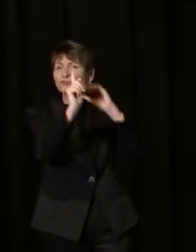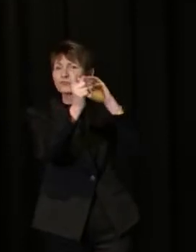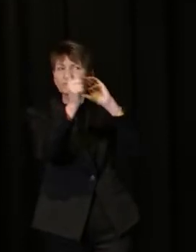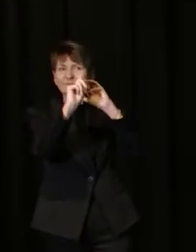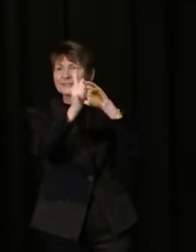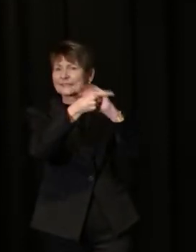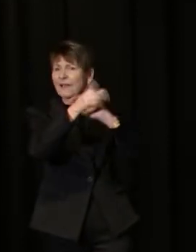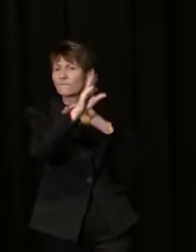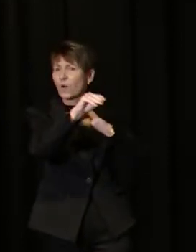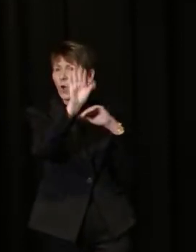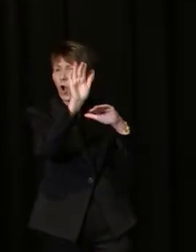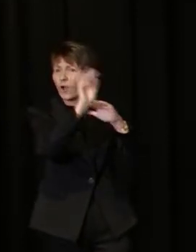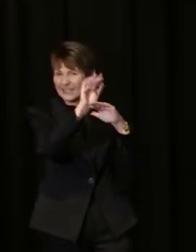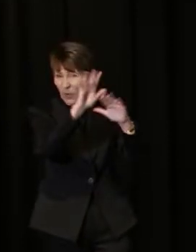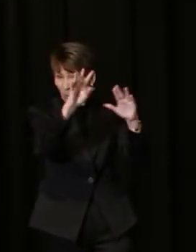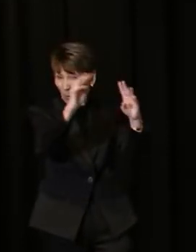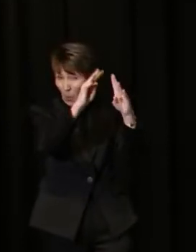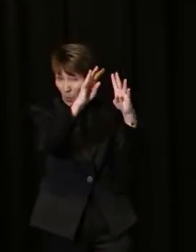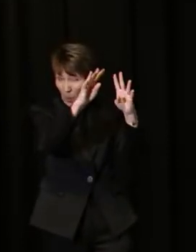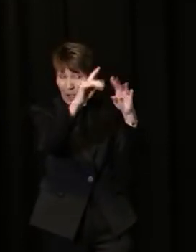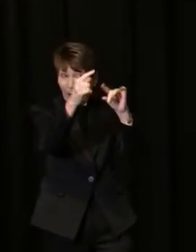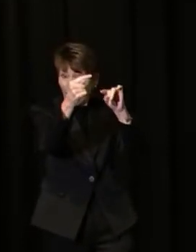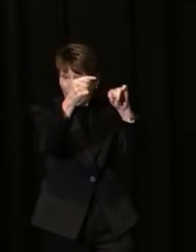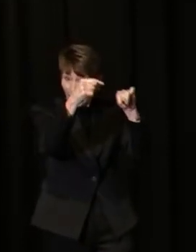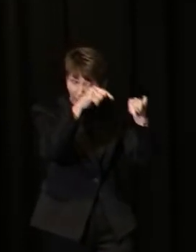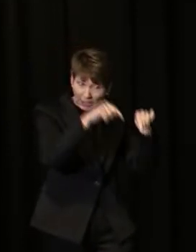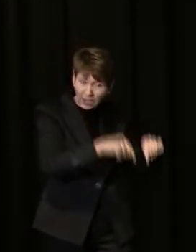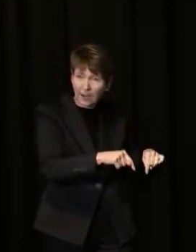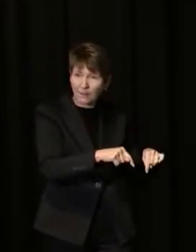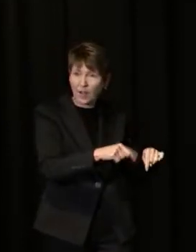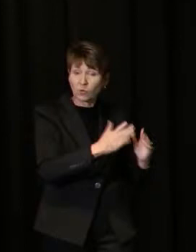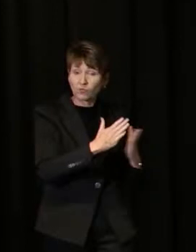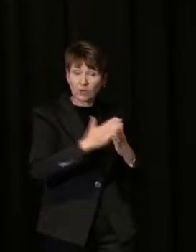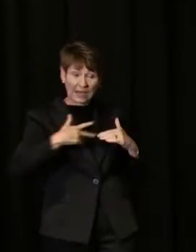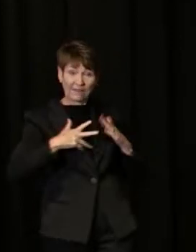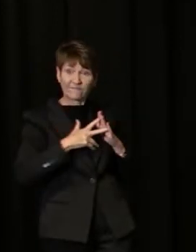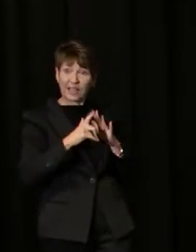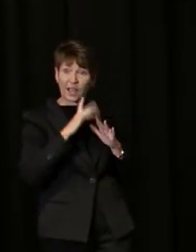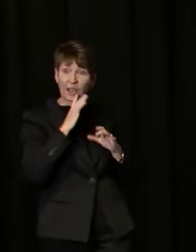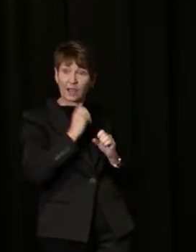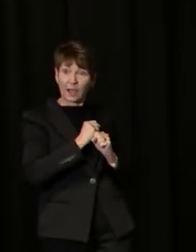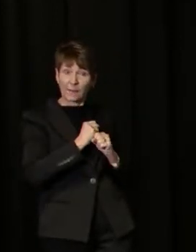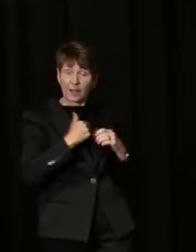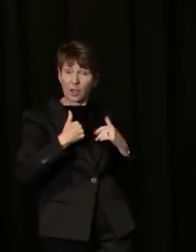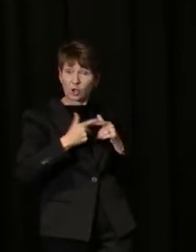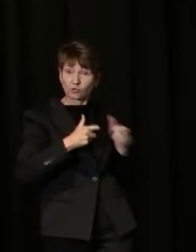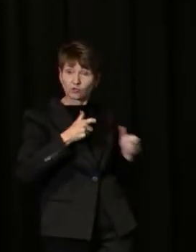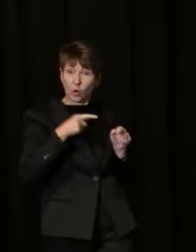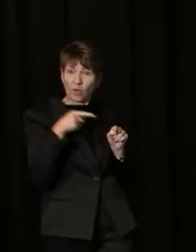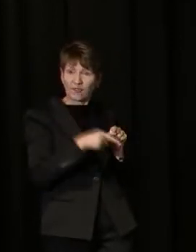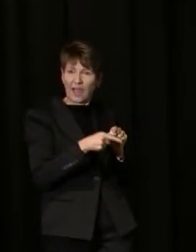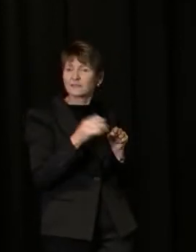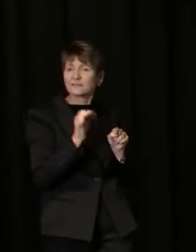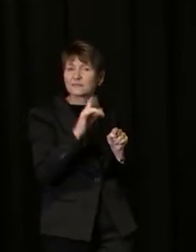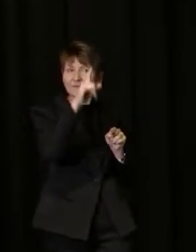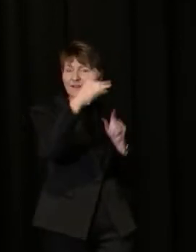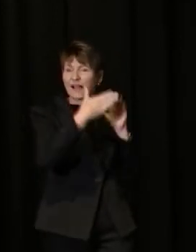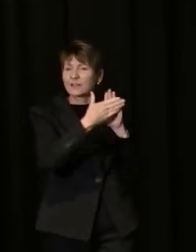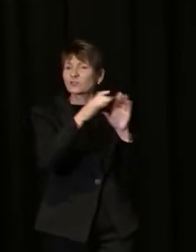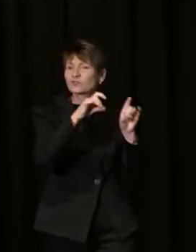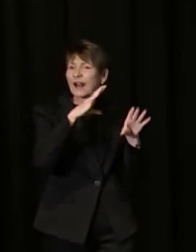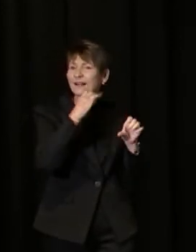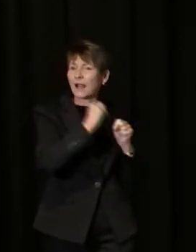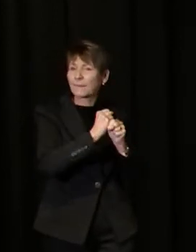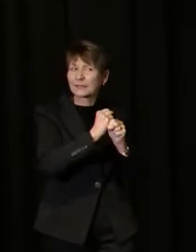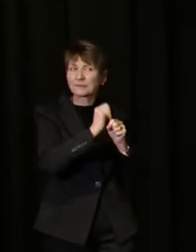and what we're concerned about is the measures in place at the facility need to be the same,